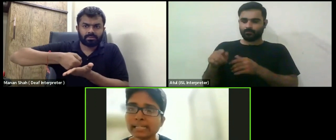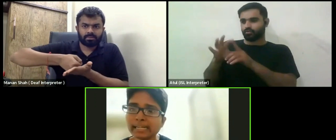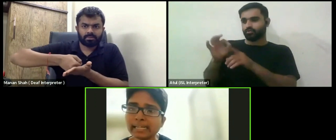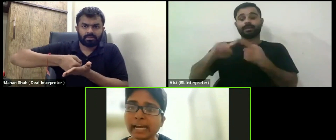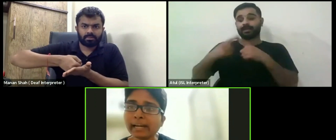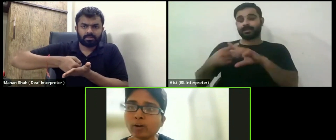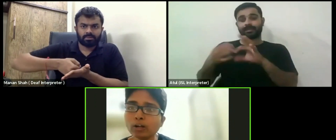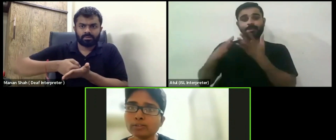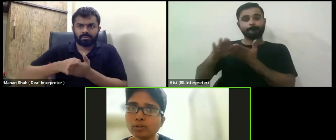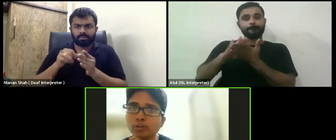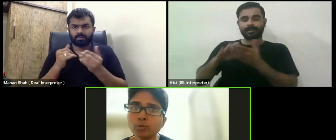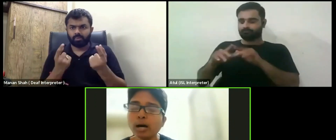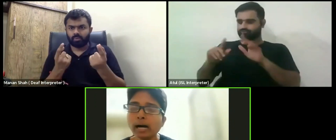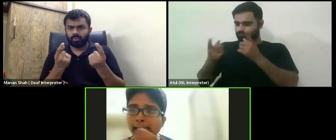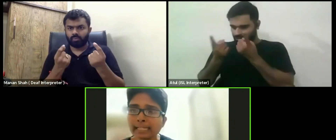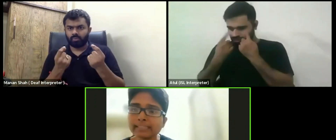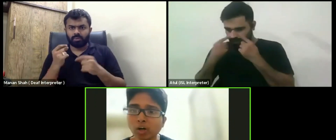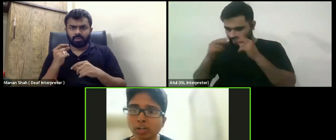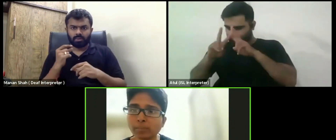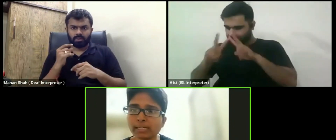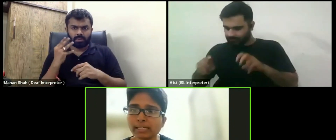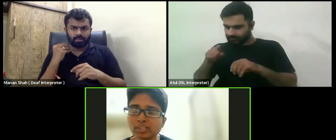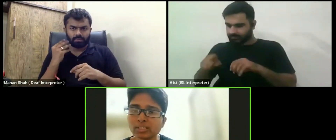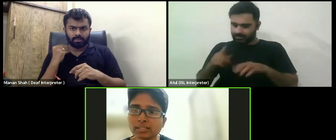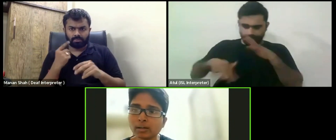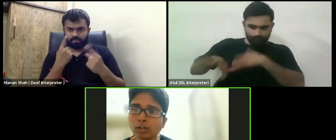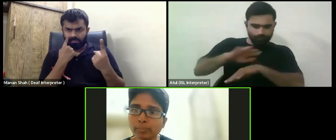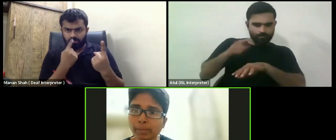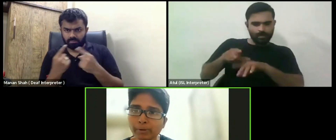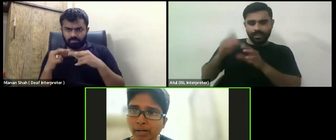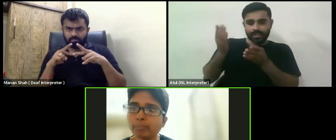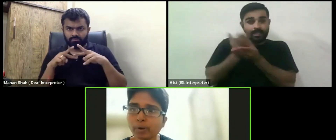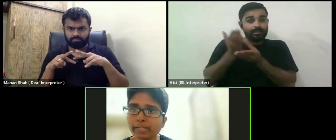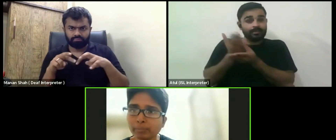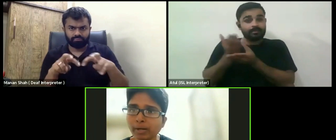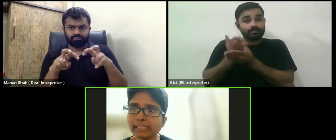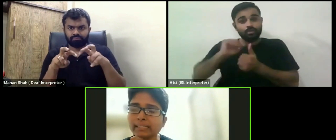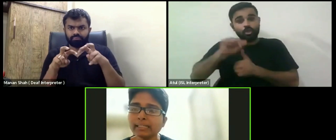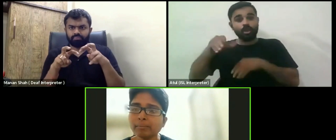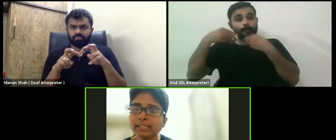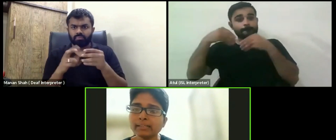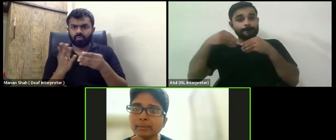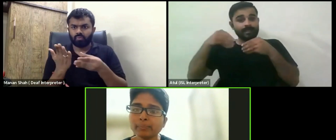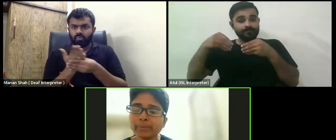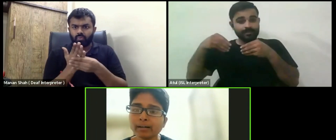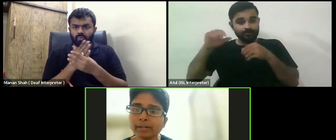the screening and also to analyze the documentations, all the paperwork provided by the